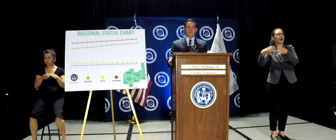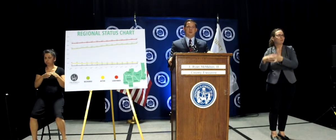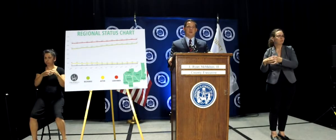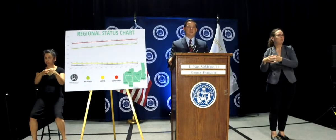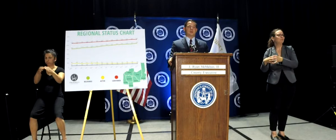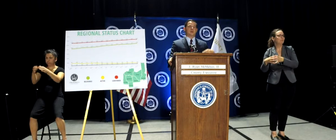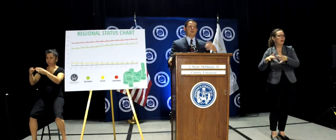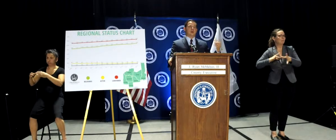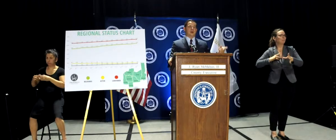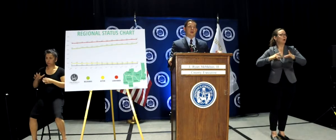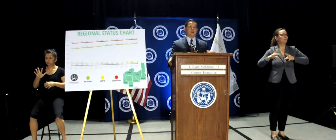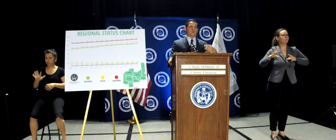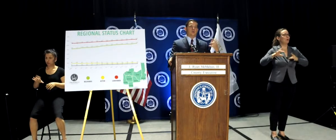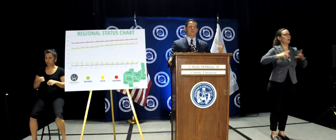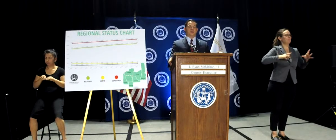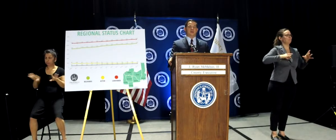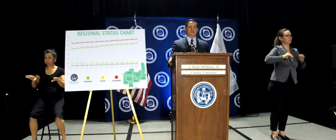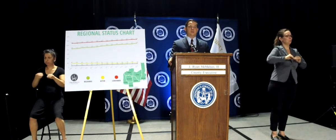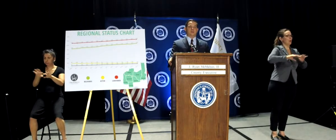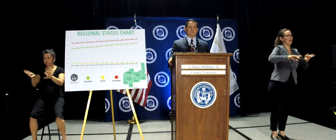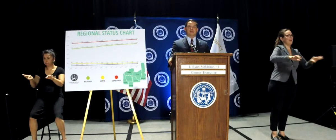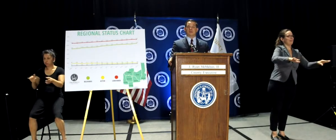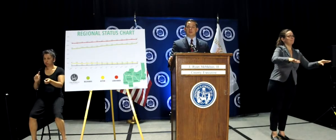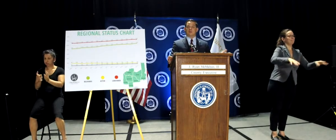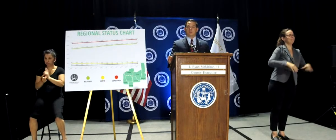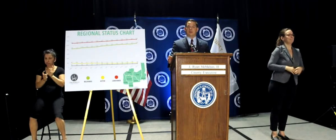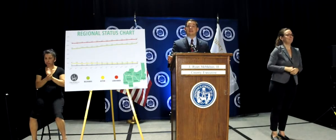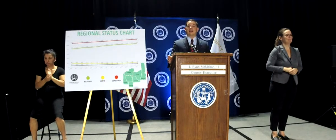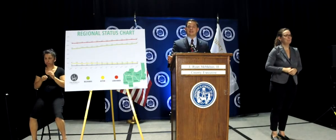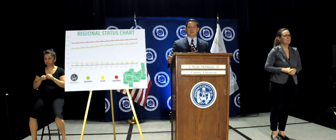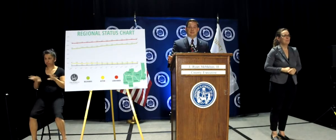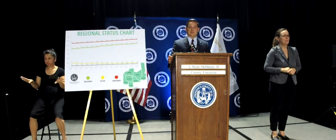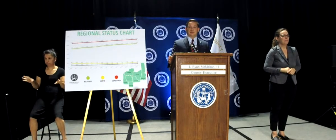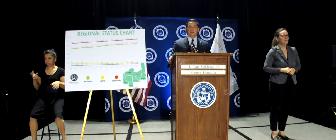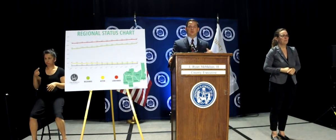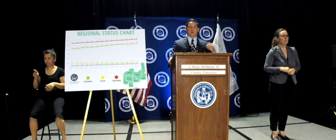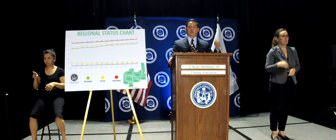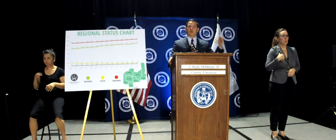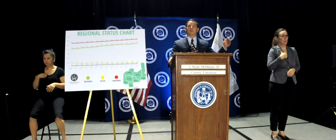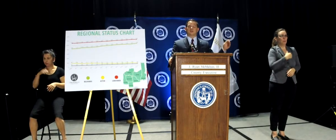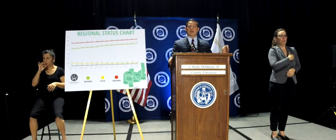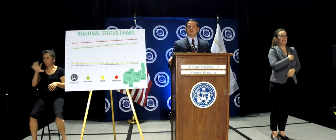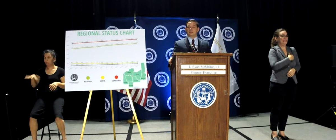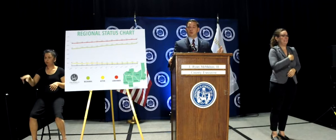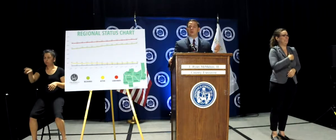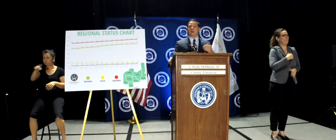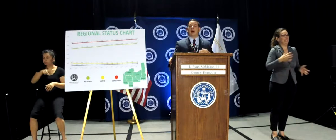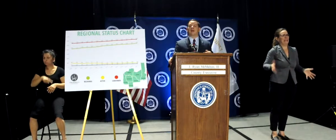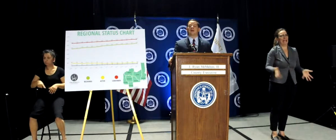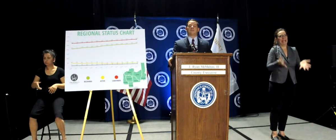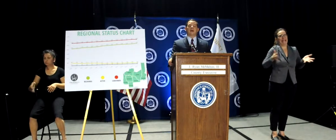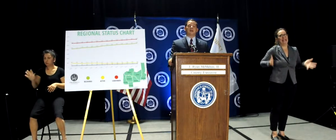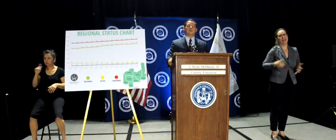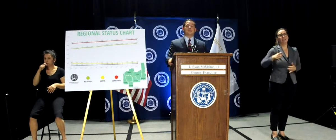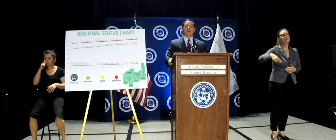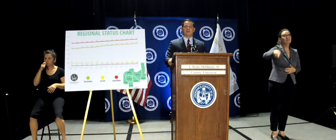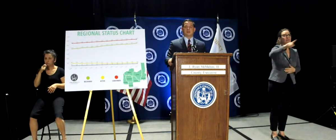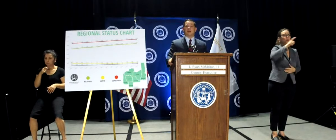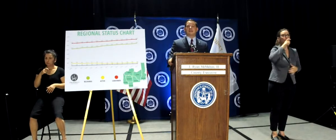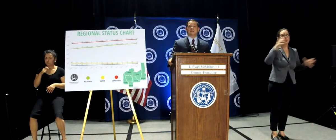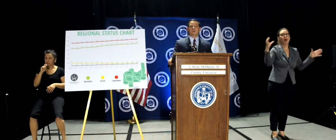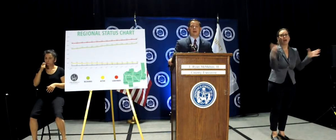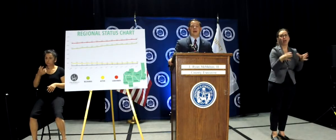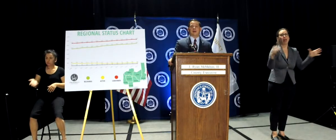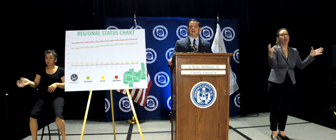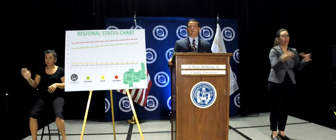and other friends. And we've been messaging to everybody, get tested. If you're in those groups, get tested. They're doing that. Many of these cases